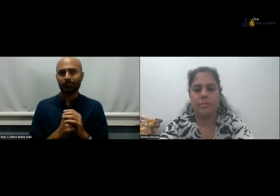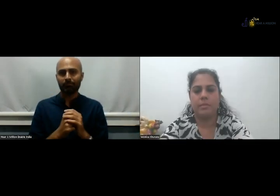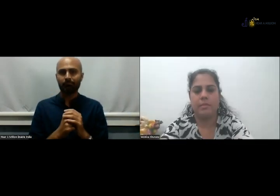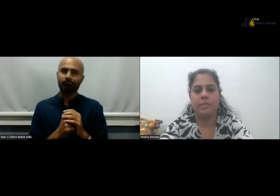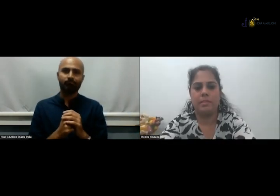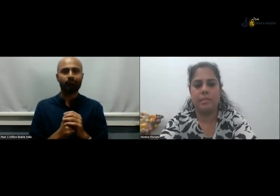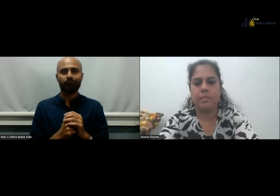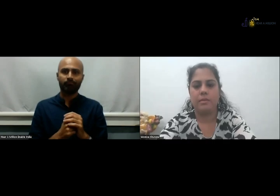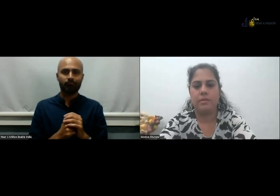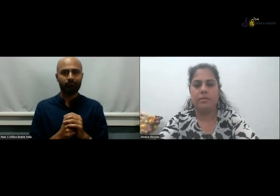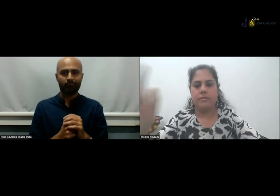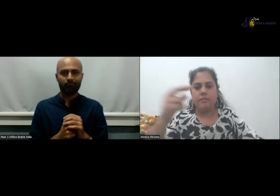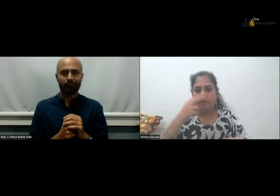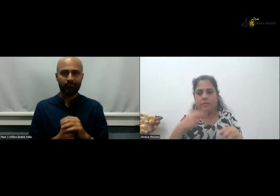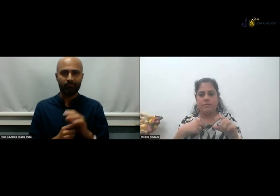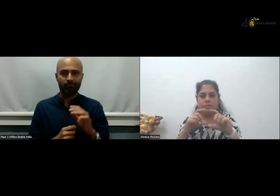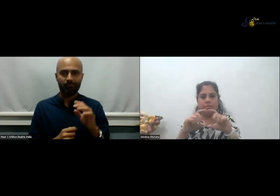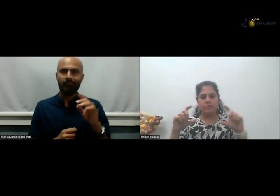Okay.